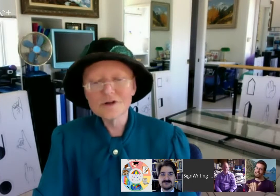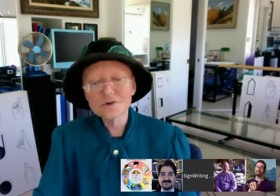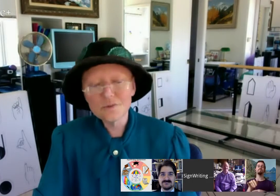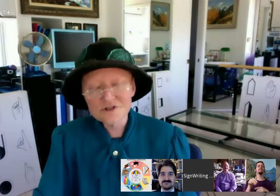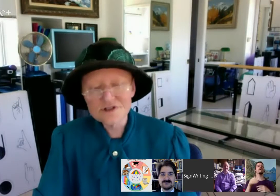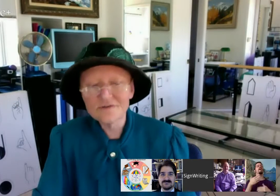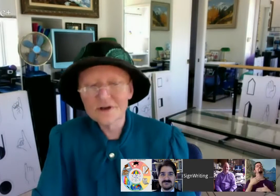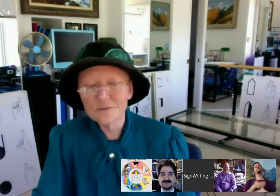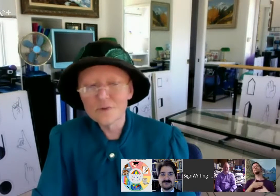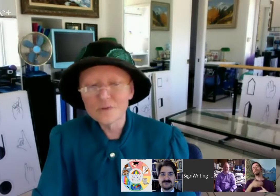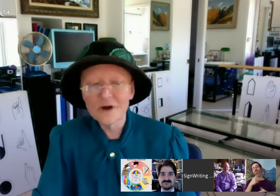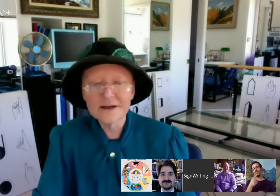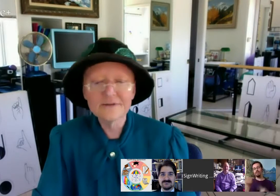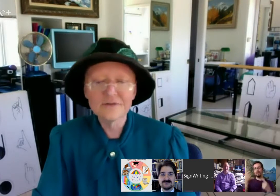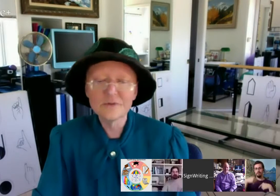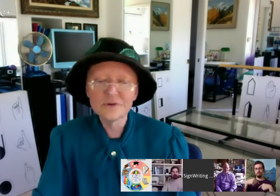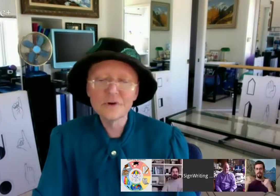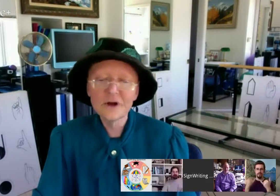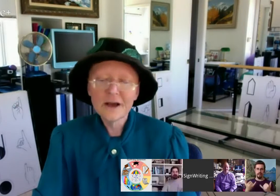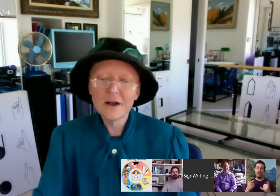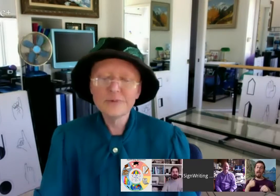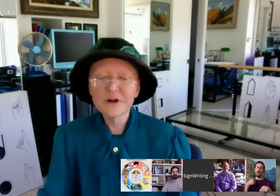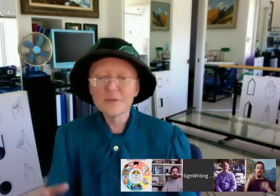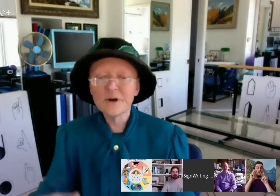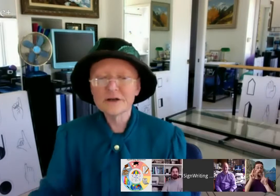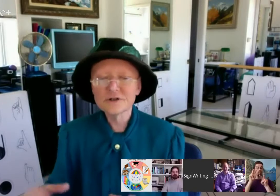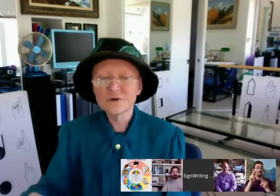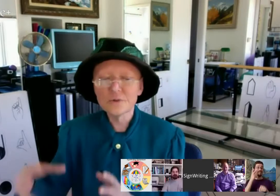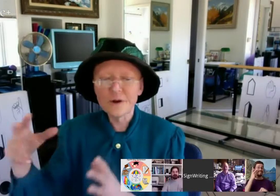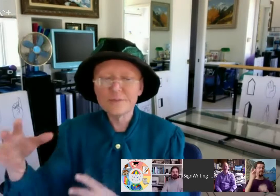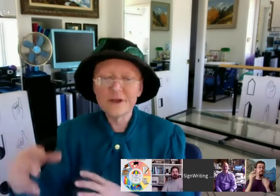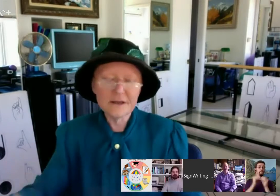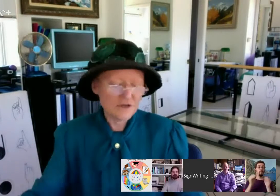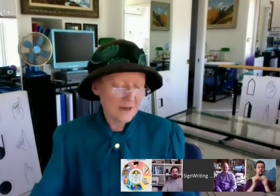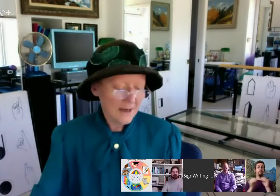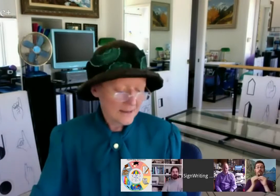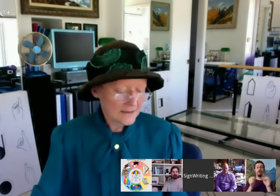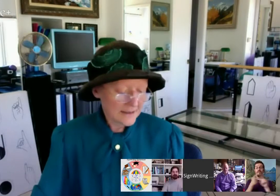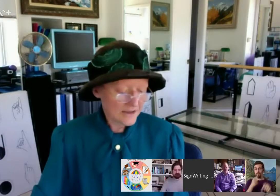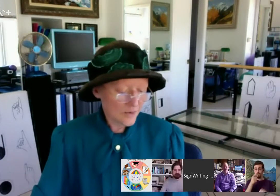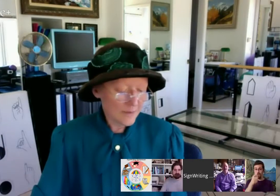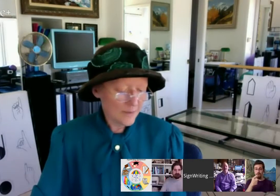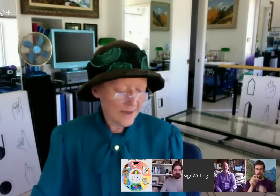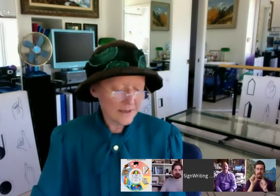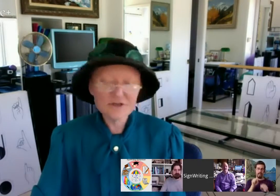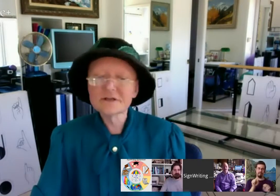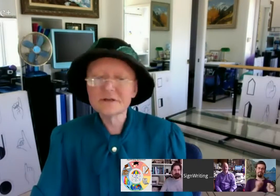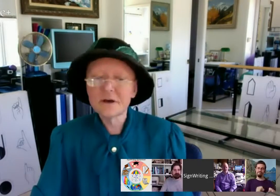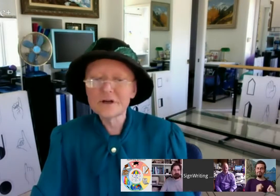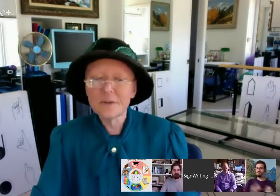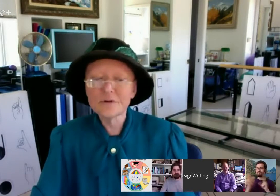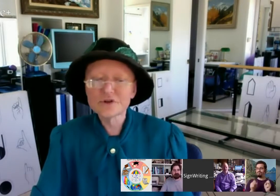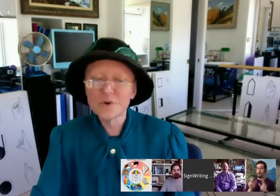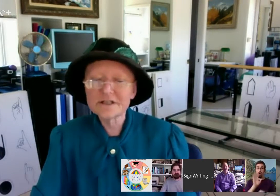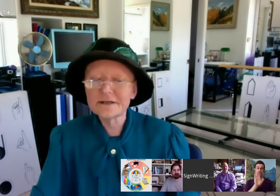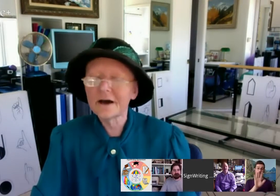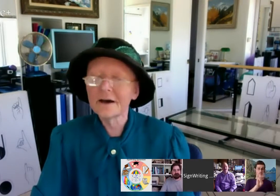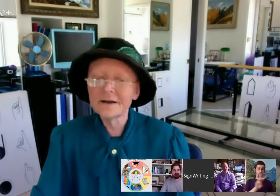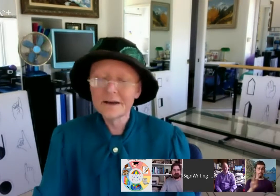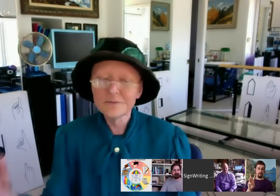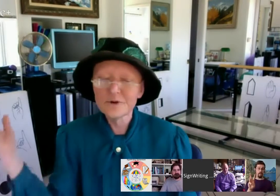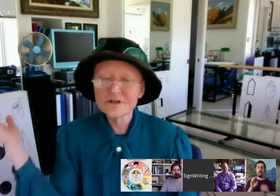I look forward to receiving more writing from you. I'll put it up onto your webpage. Denny's webpage is